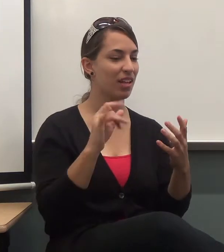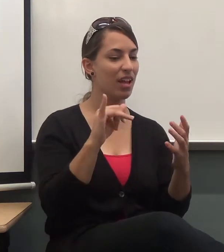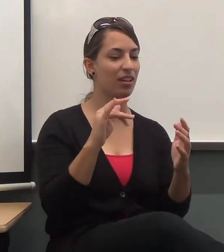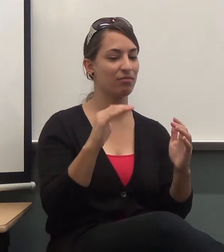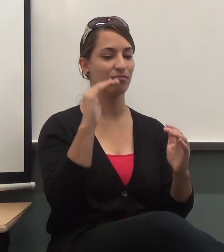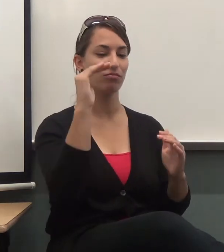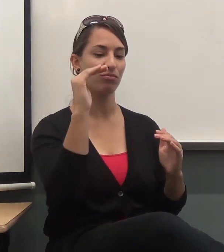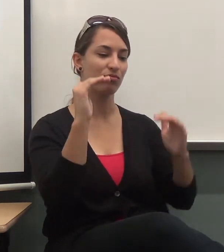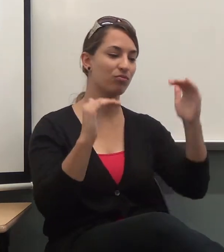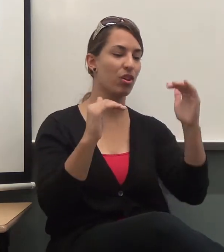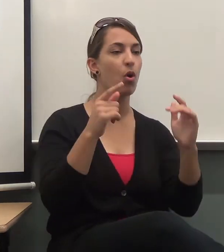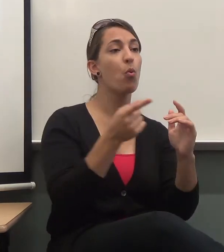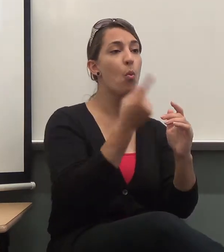to exist.